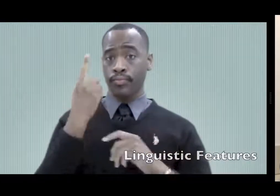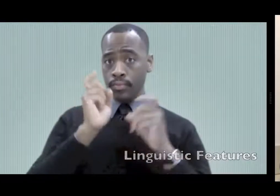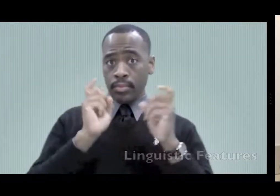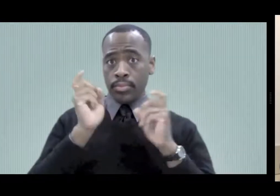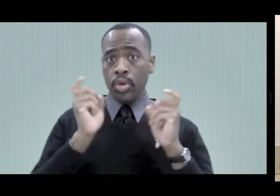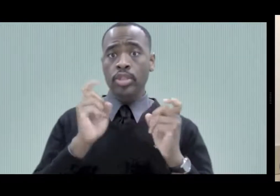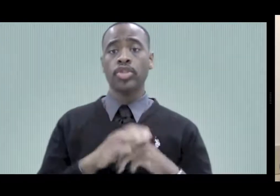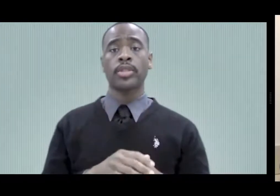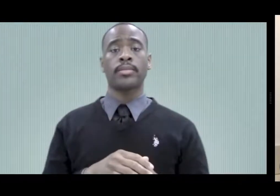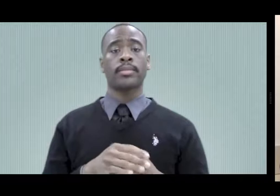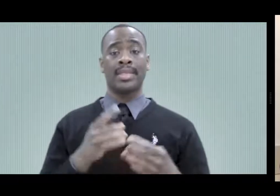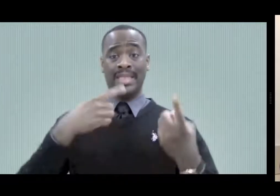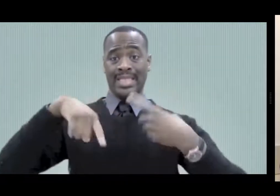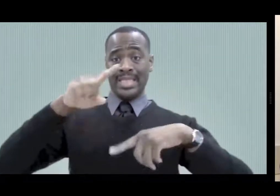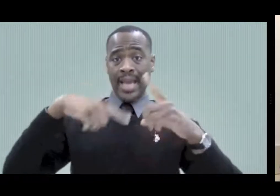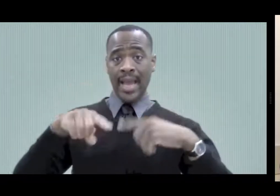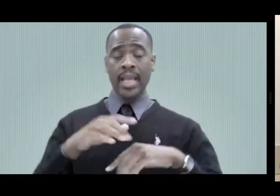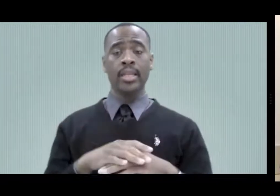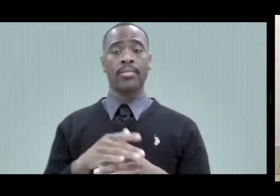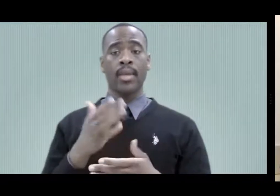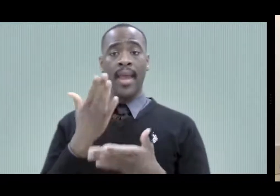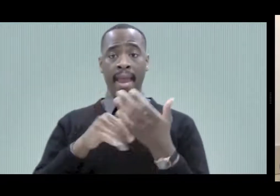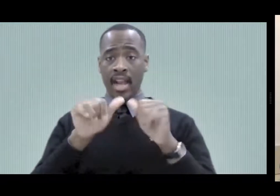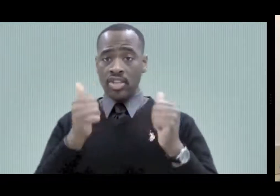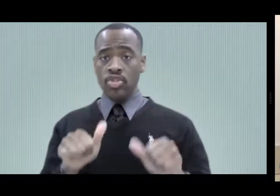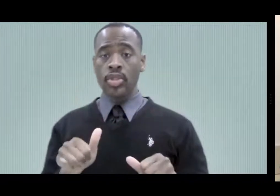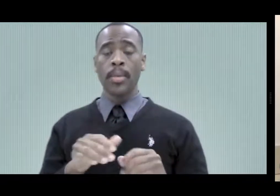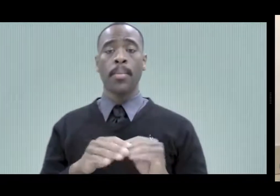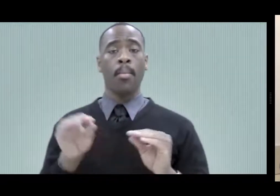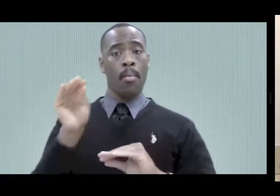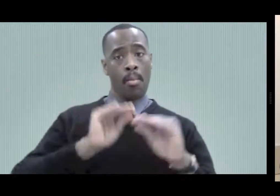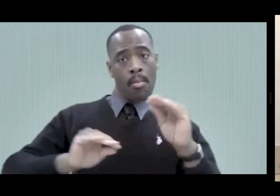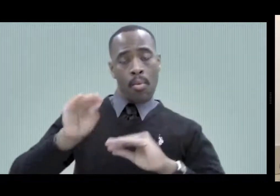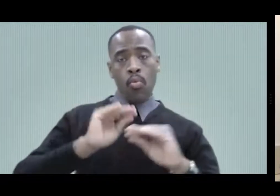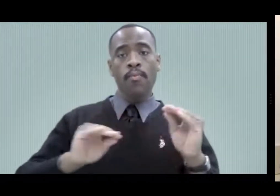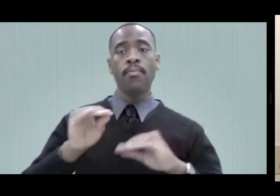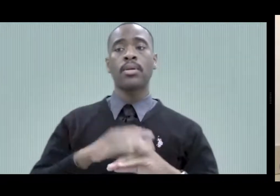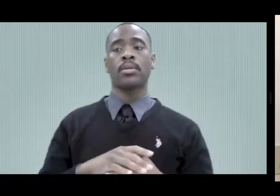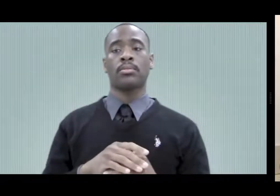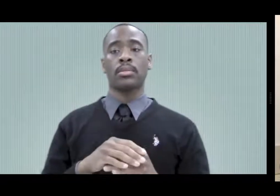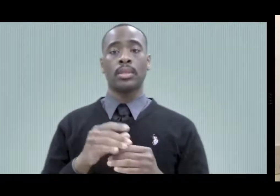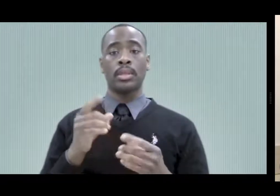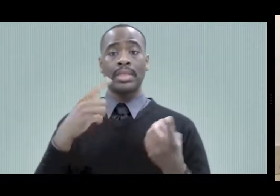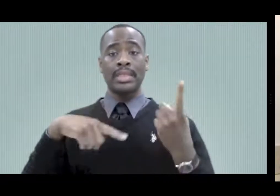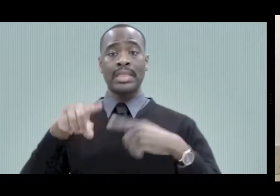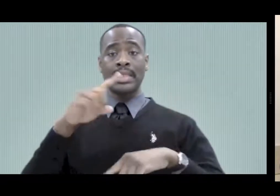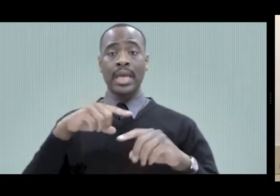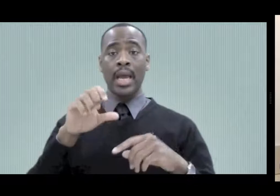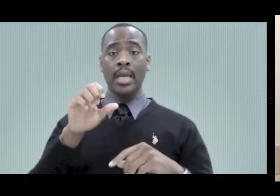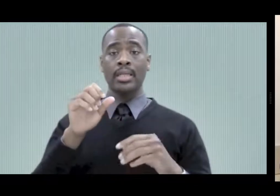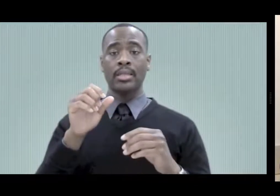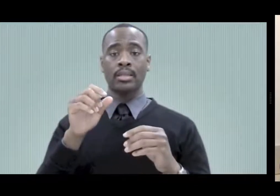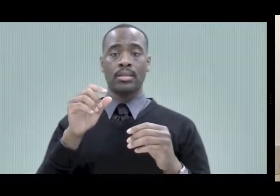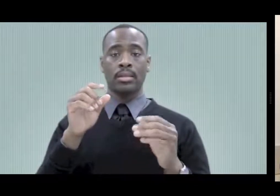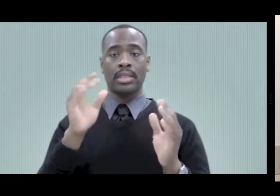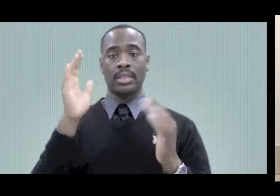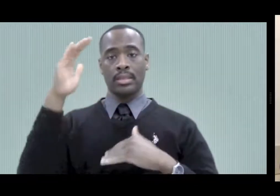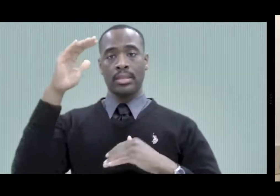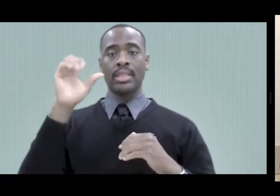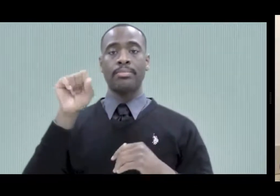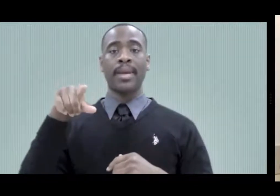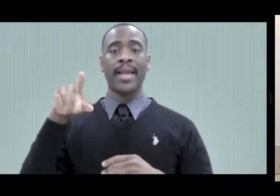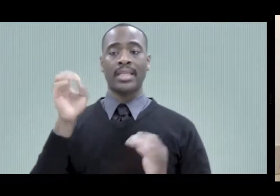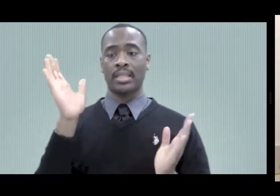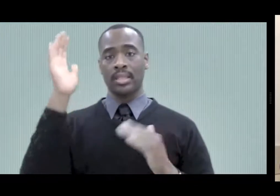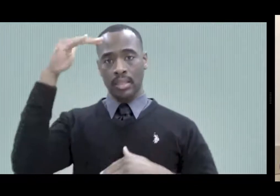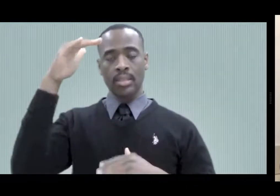What kind of linguistic features separate Black ASL from any other variation?